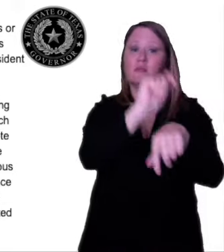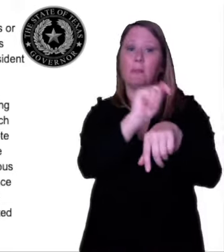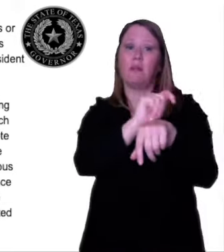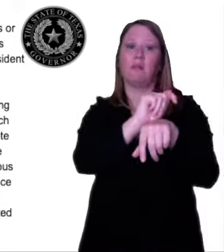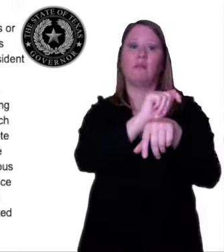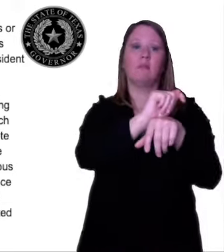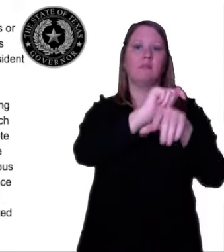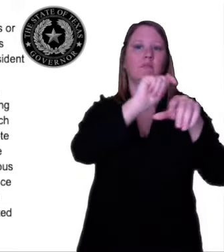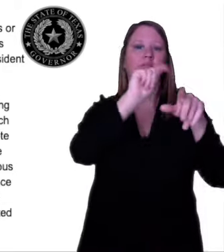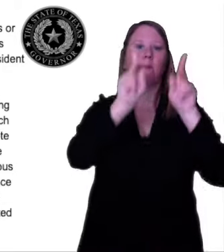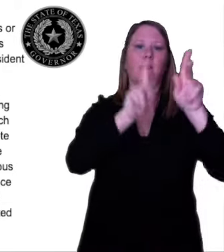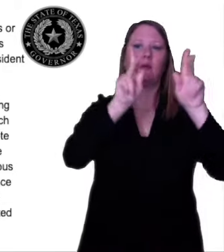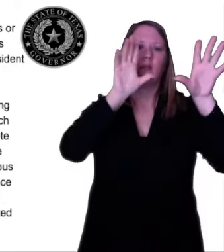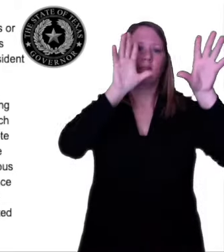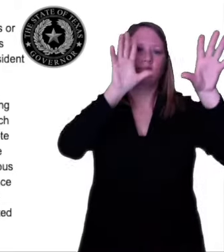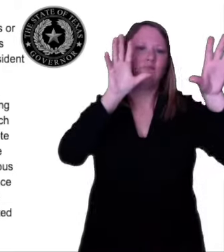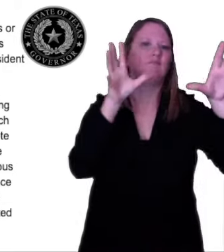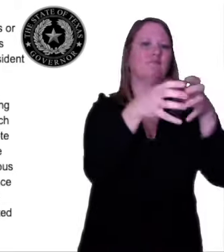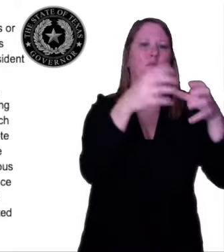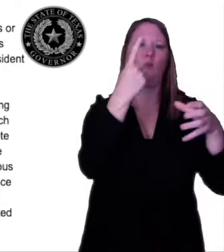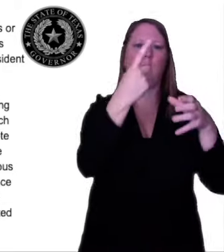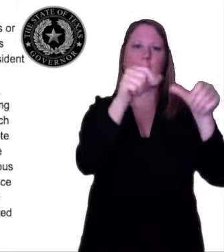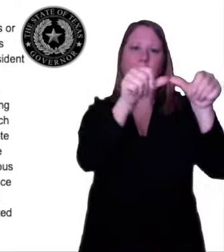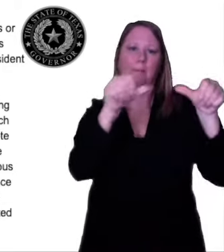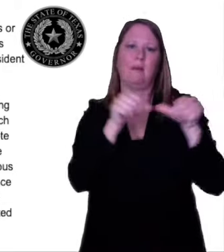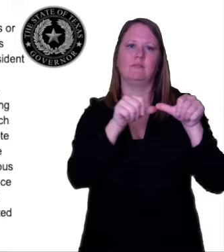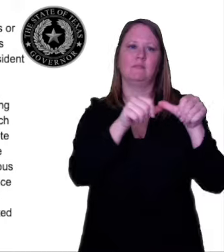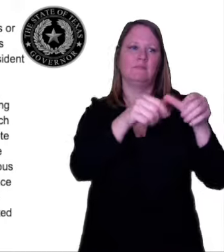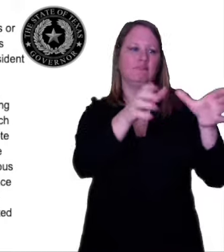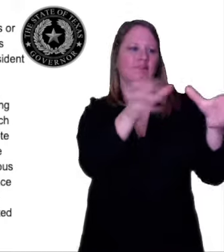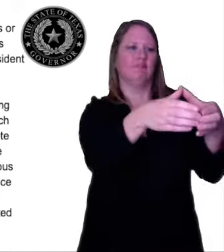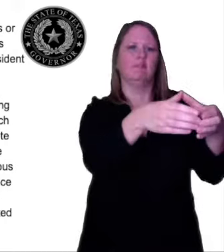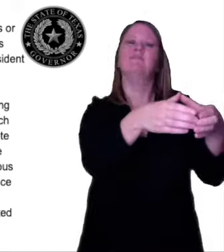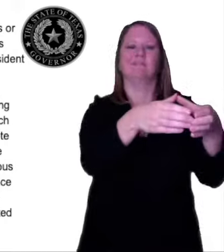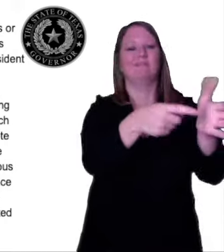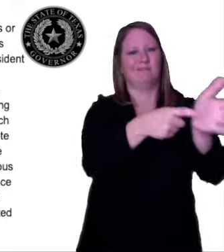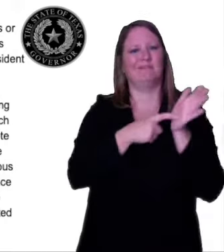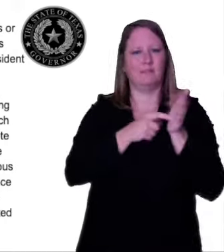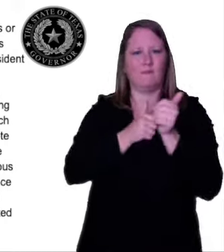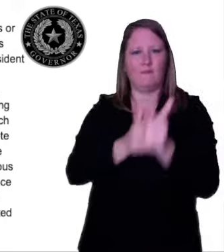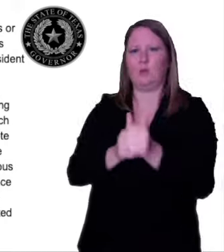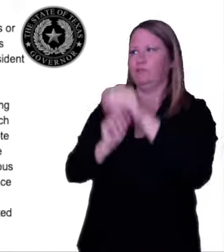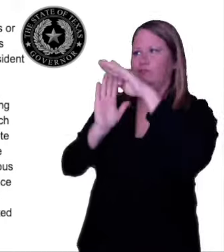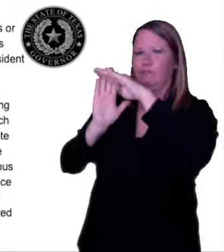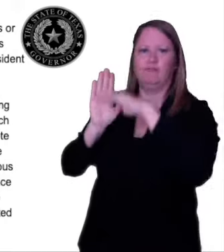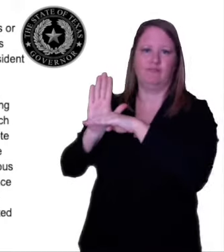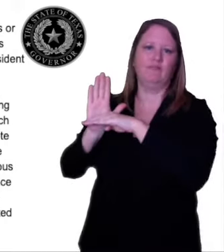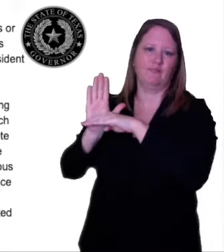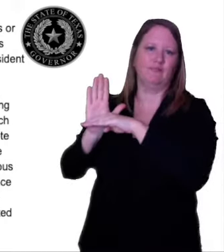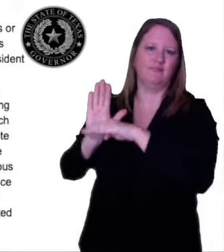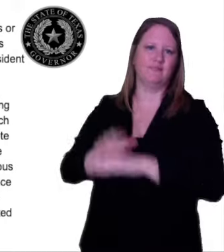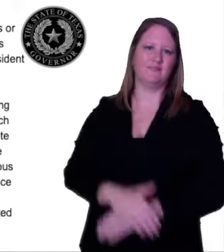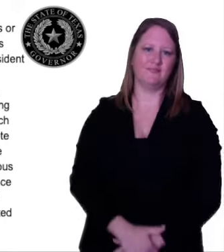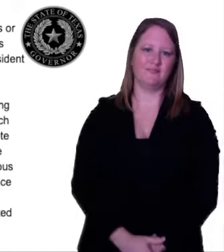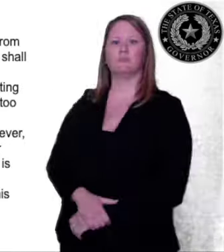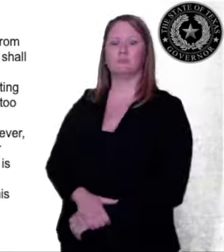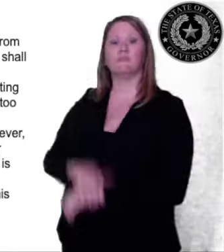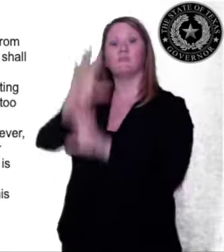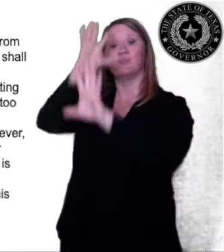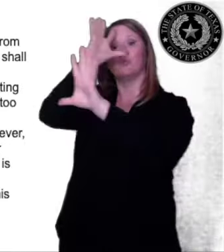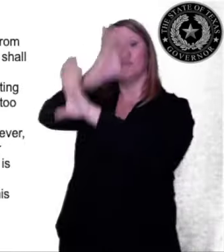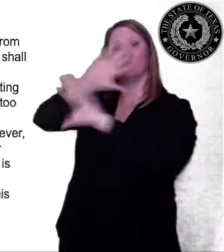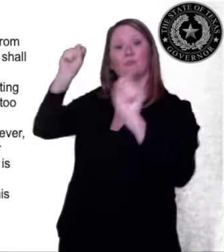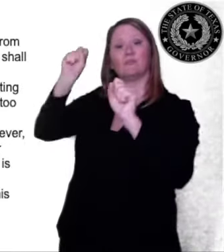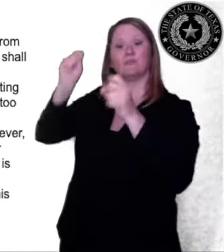should be conducted in accordance with the guidelines for houses of worship during the COVID-19 crisis as